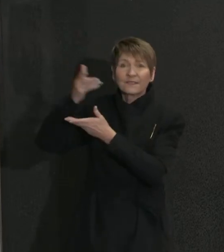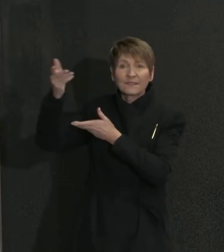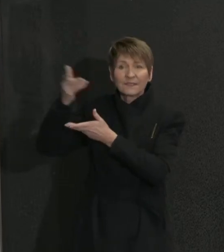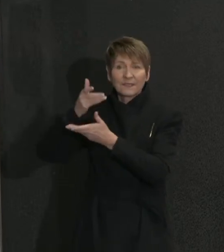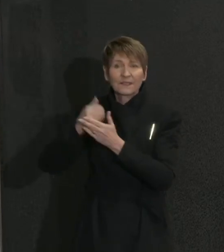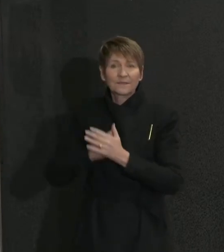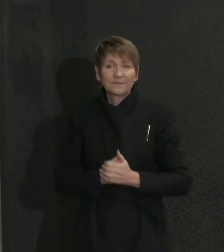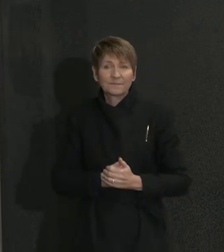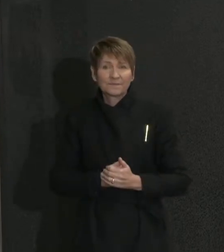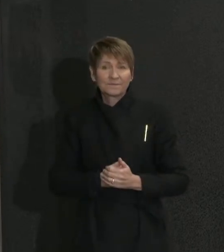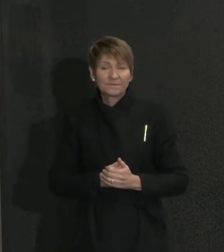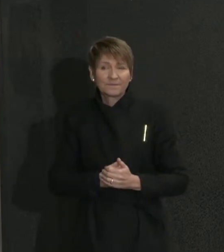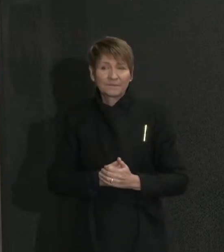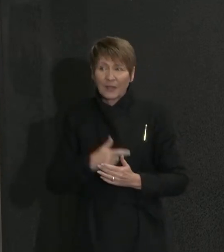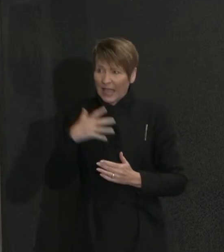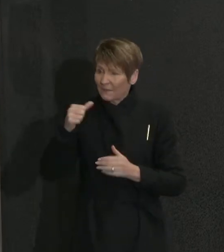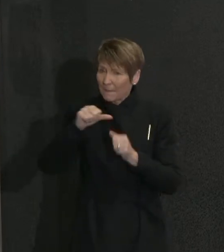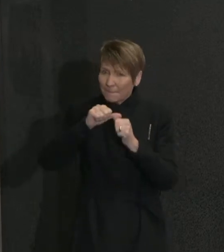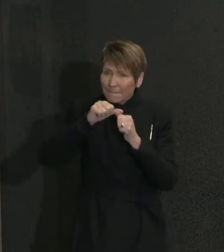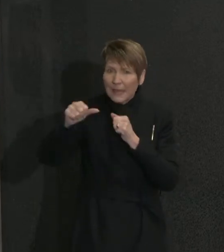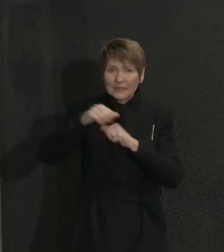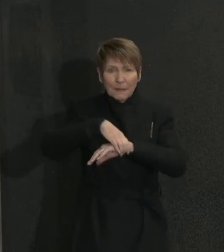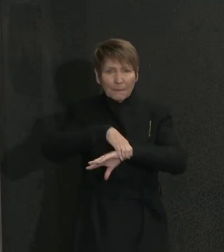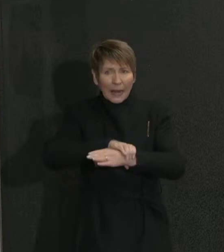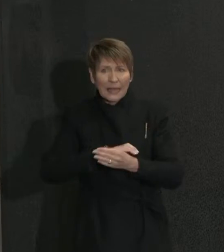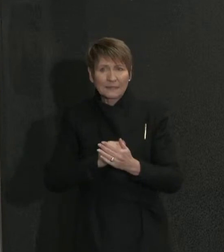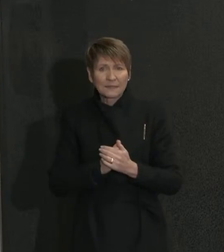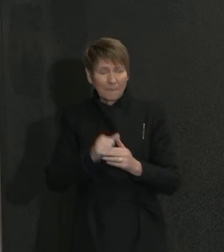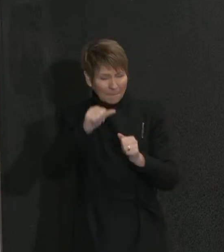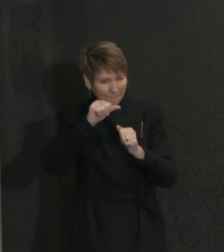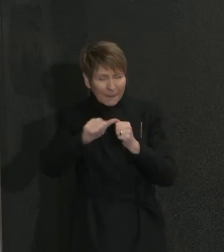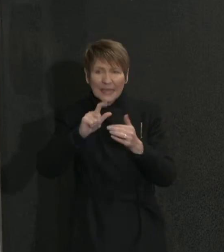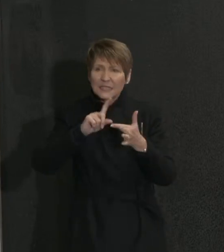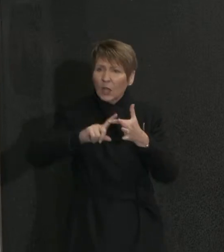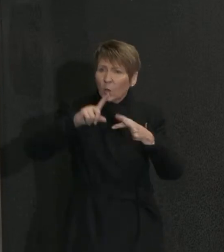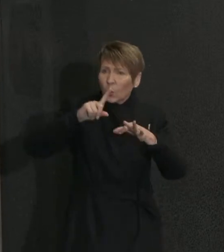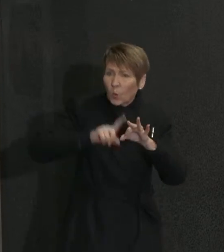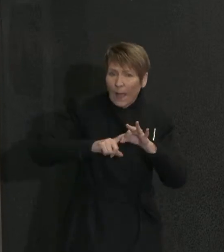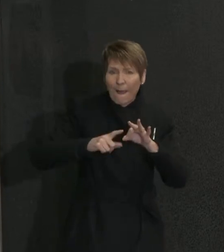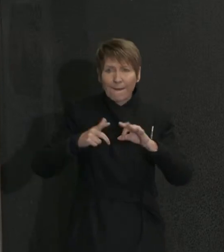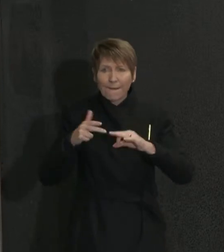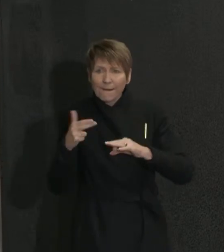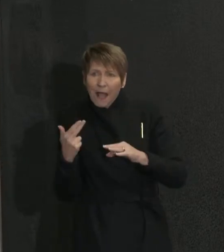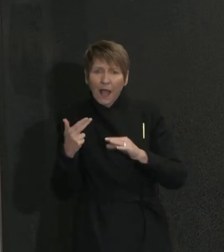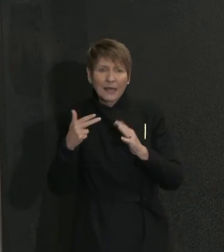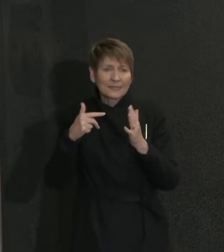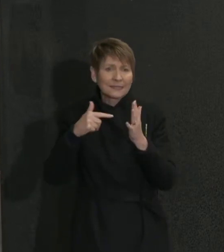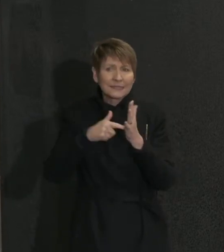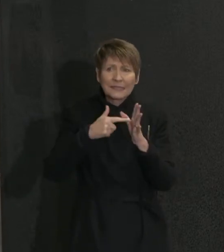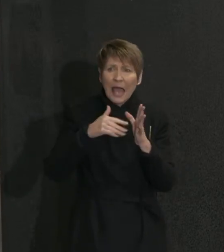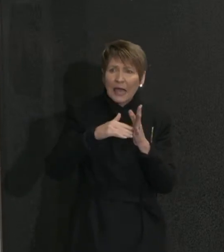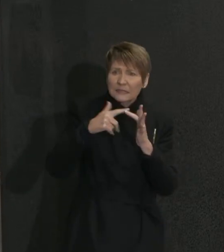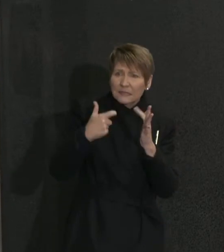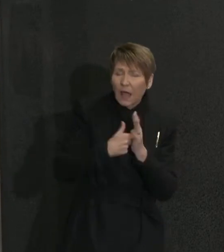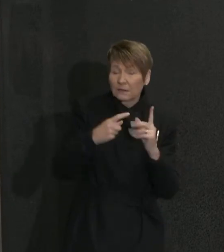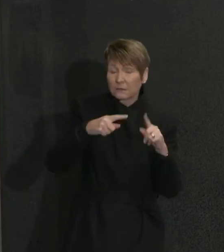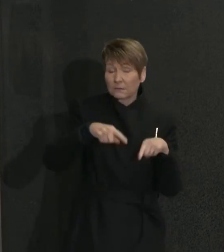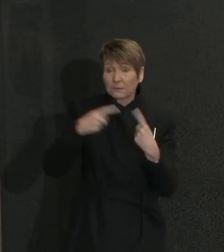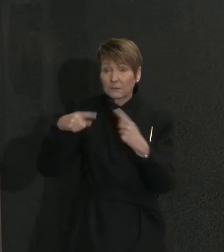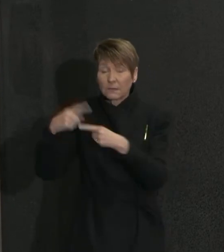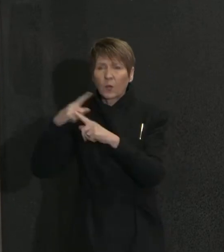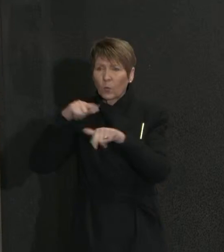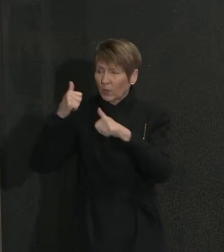and provided the best technology, the best equipment, but there's always more that we have to do, and that's why we work so closely with Chief Commissioner